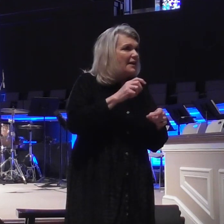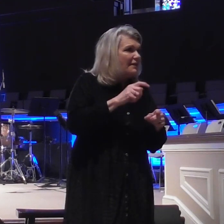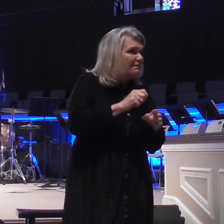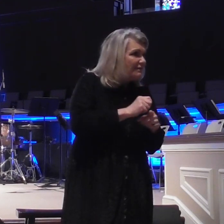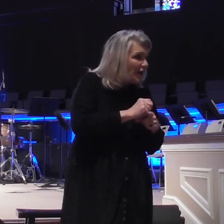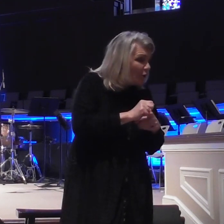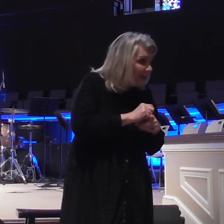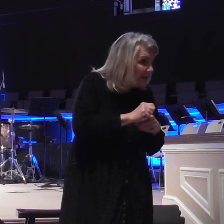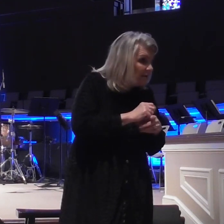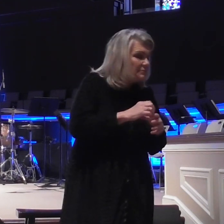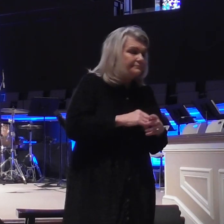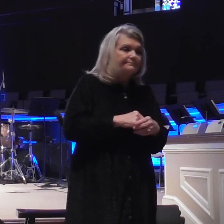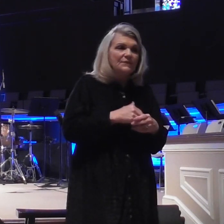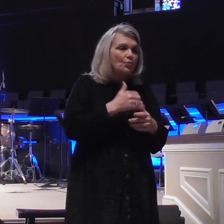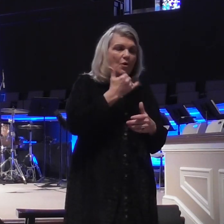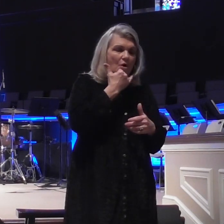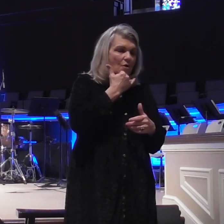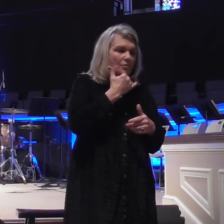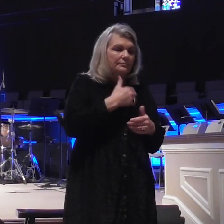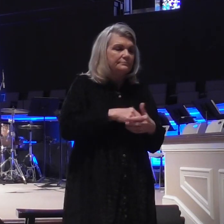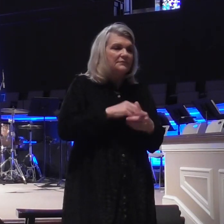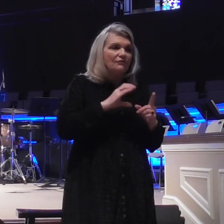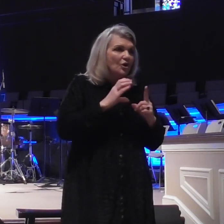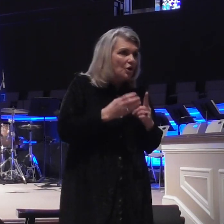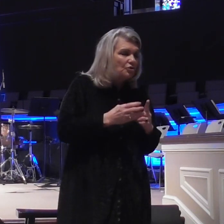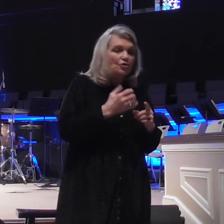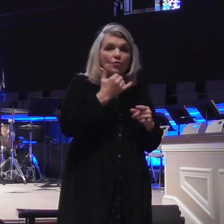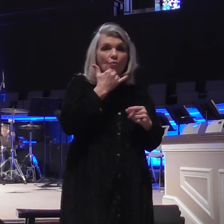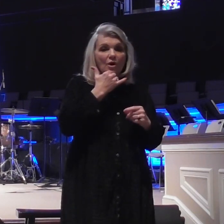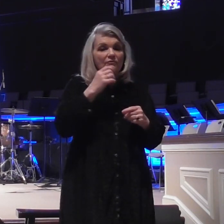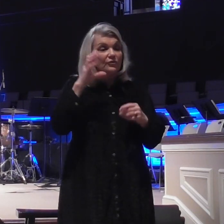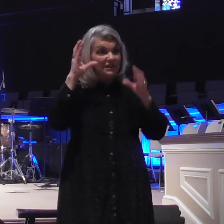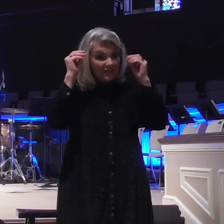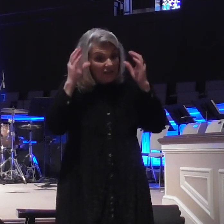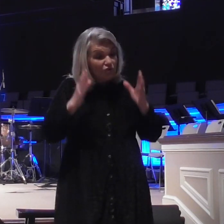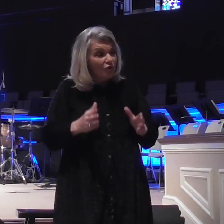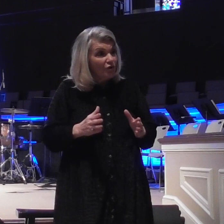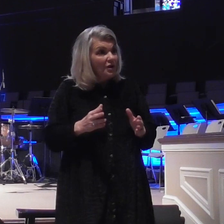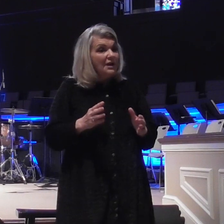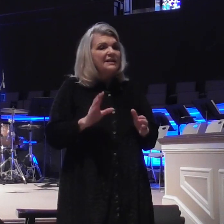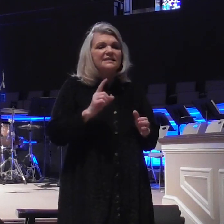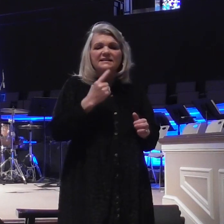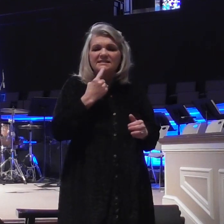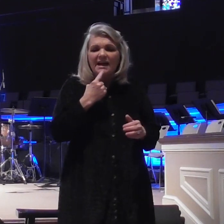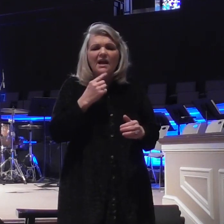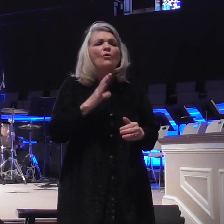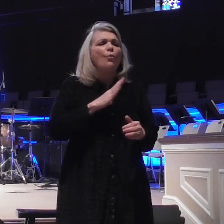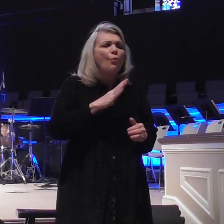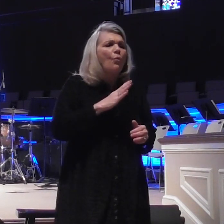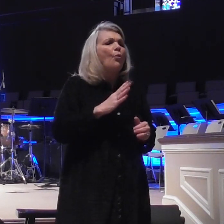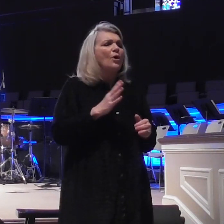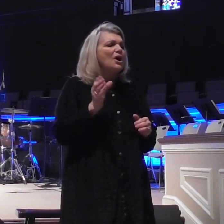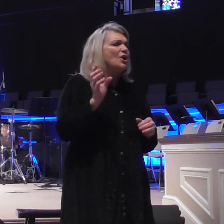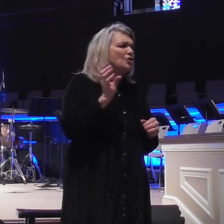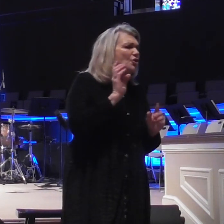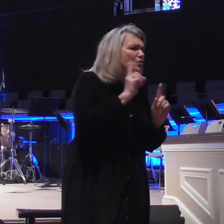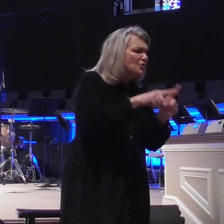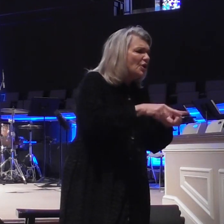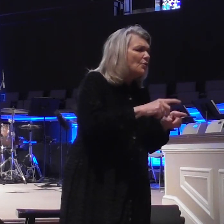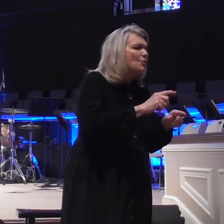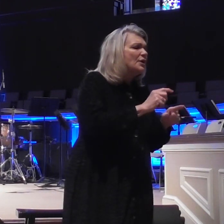struggling. It's wrong for their parents. It's wrong for the culture. It's wrong to the teacher. But that's what happens when ideology